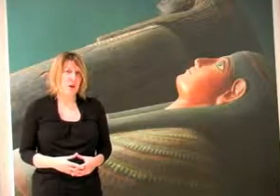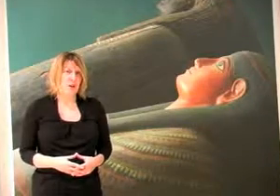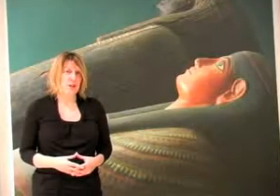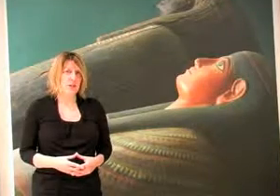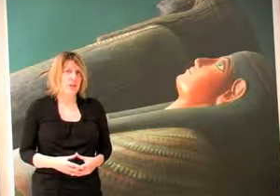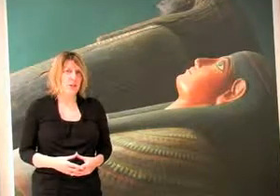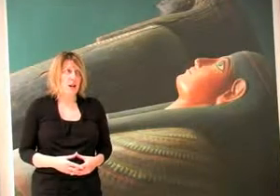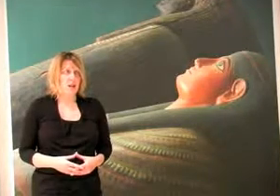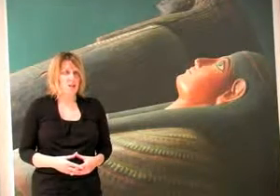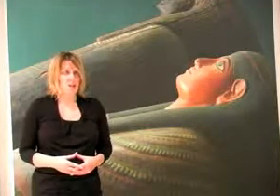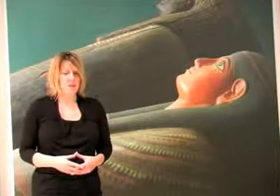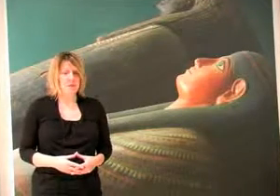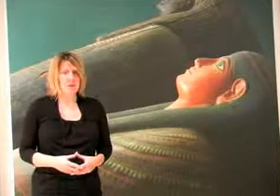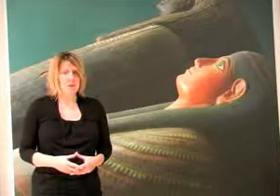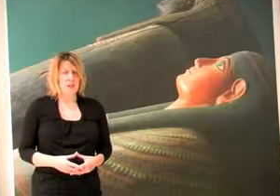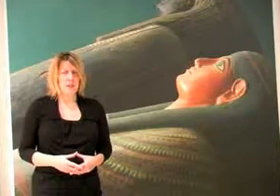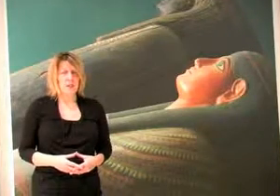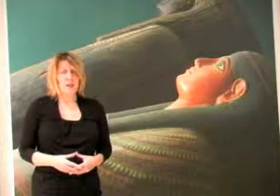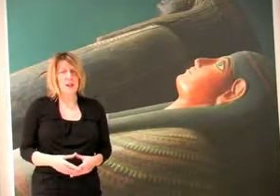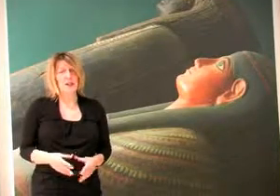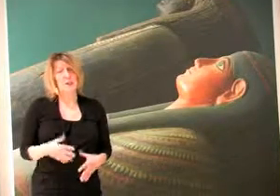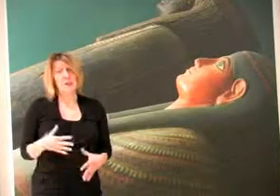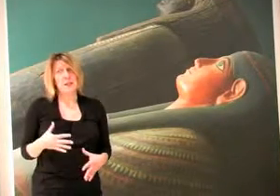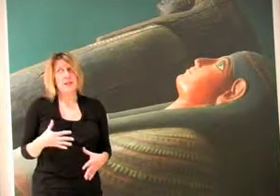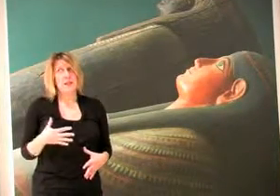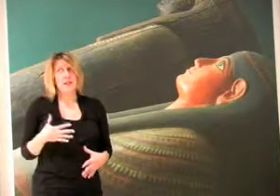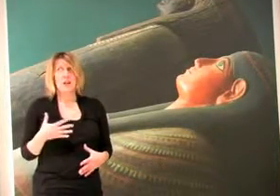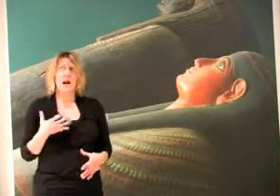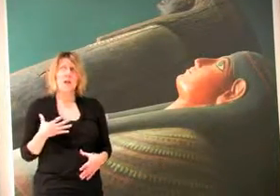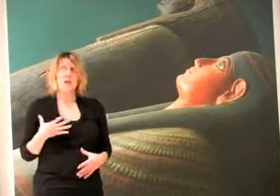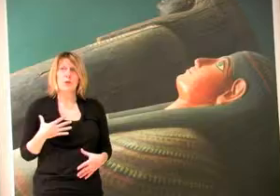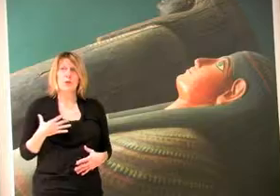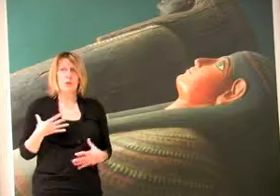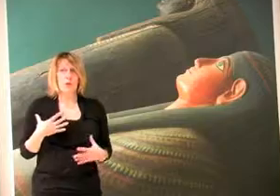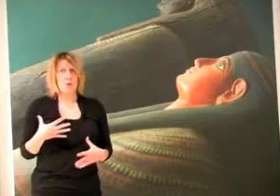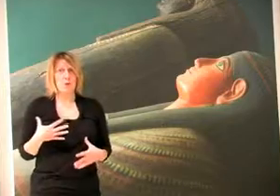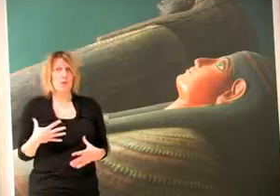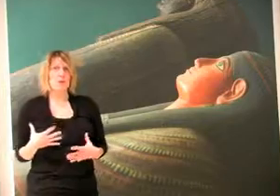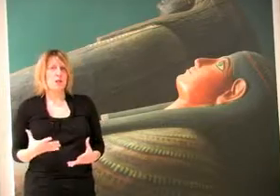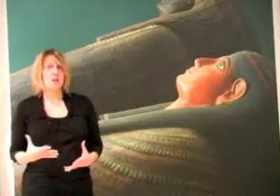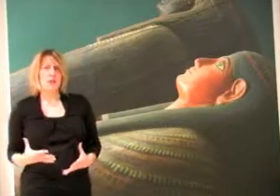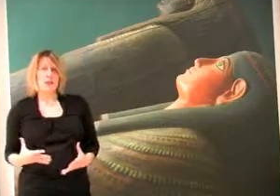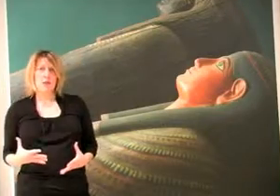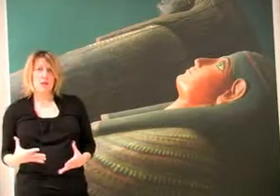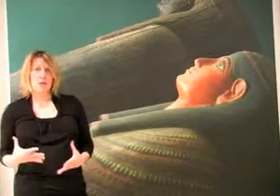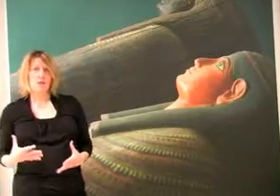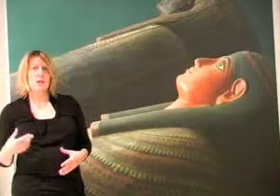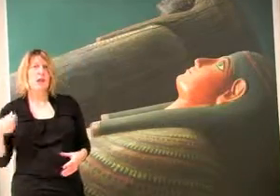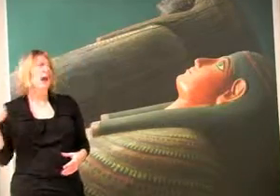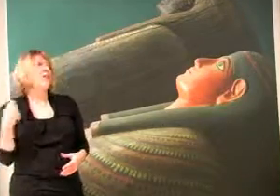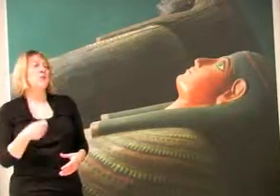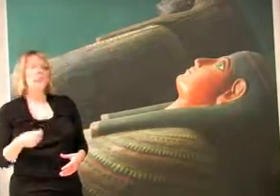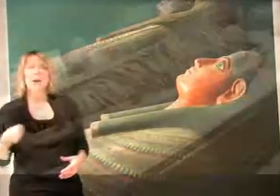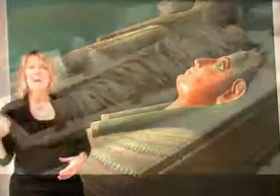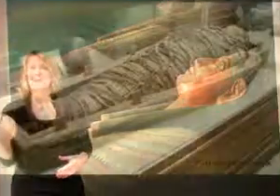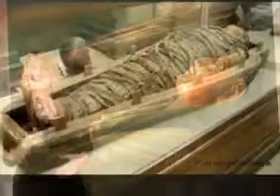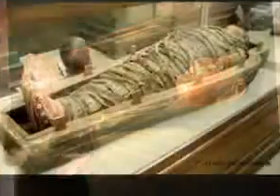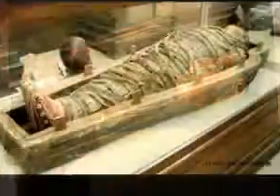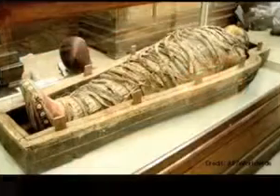process. The body would be covered with lotions and spices, and then wrapped and wrapped